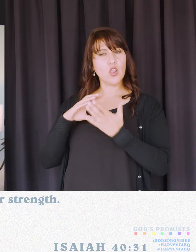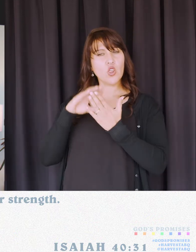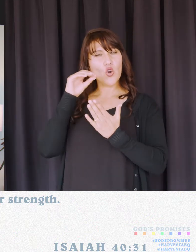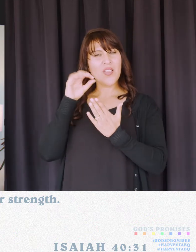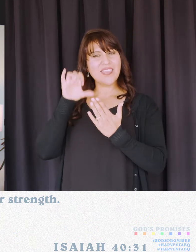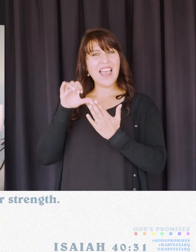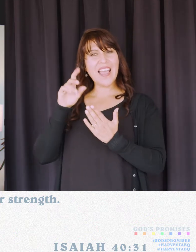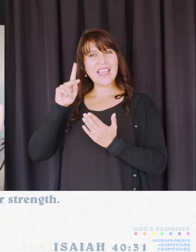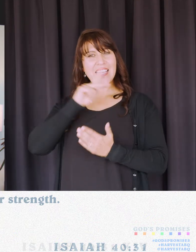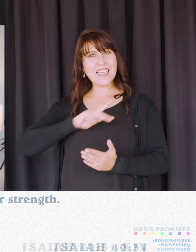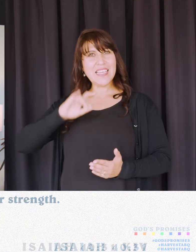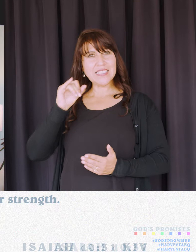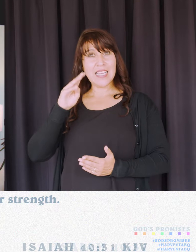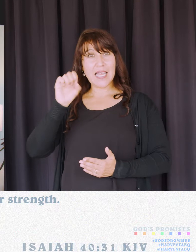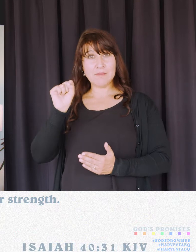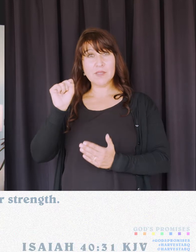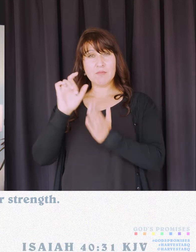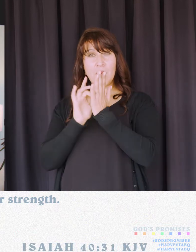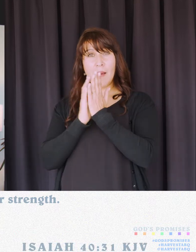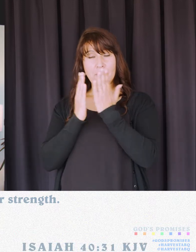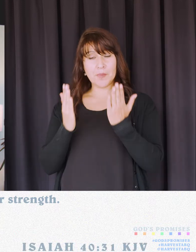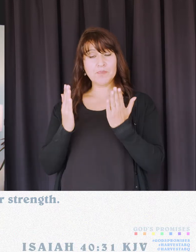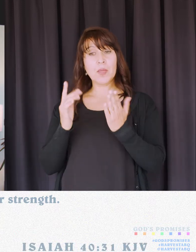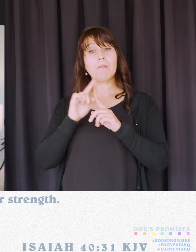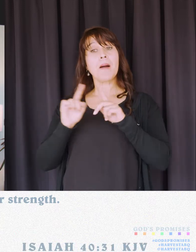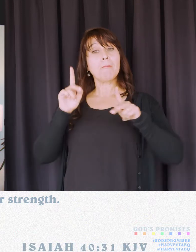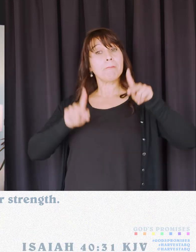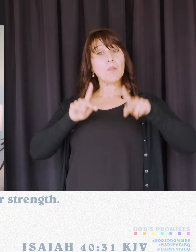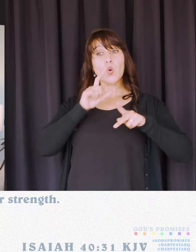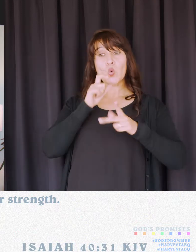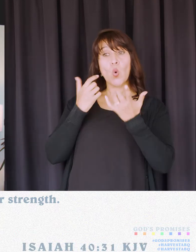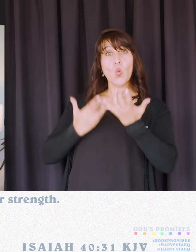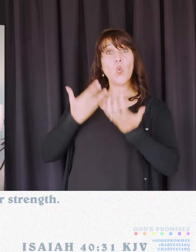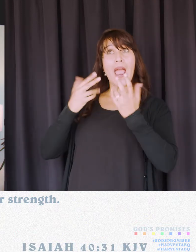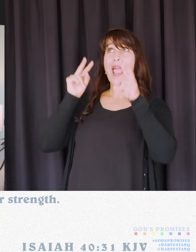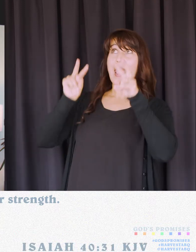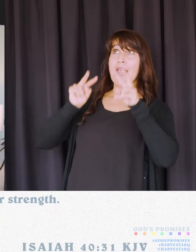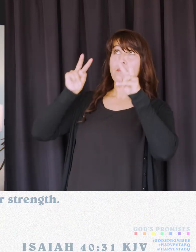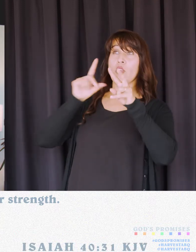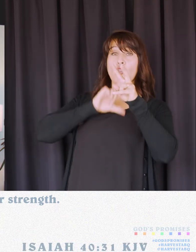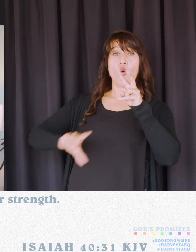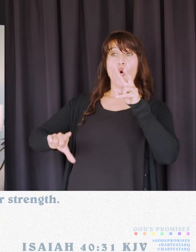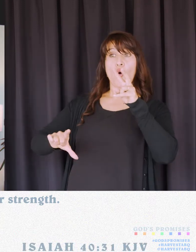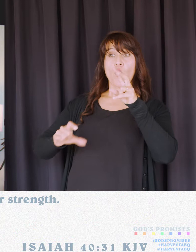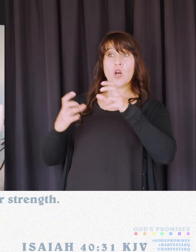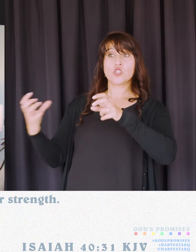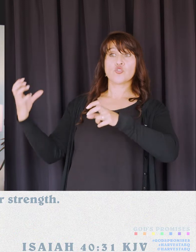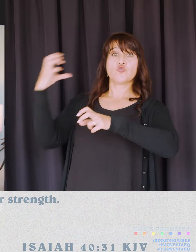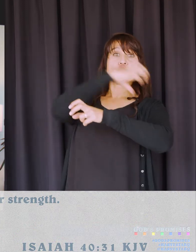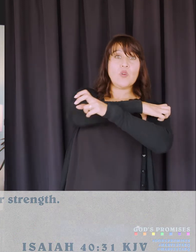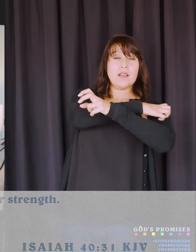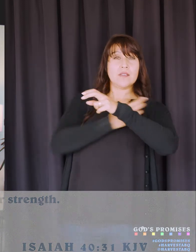King James Version. It says this, but those who wait on the Lord will renew their